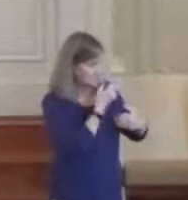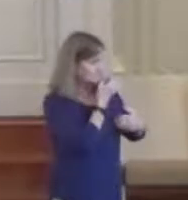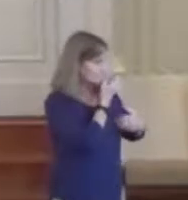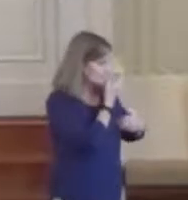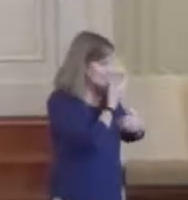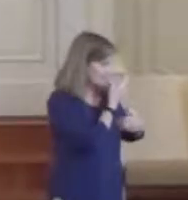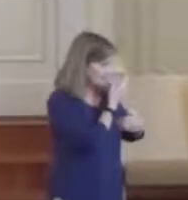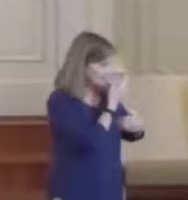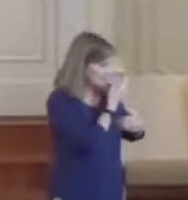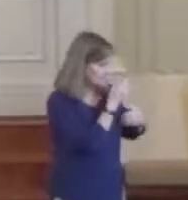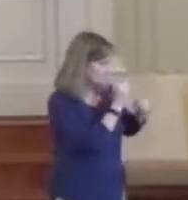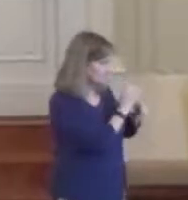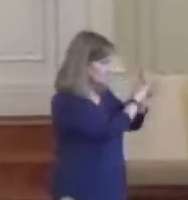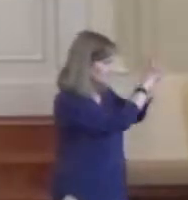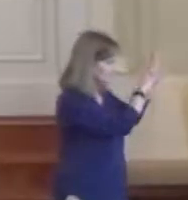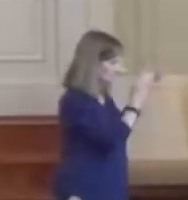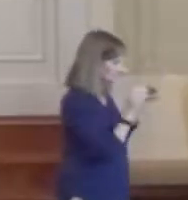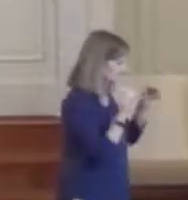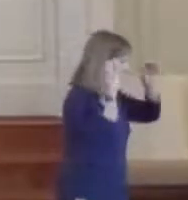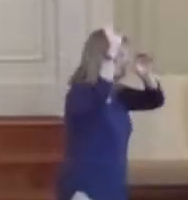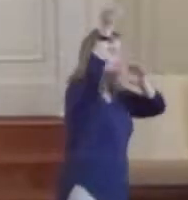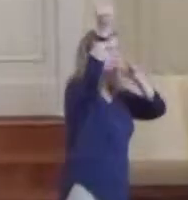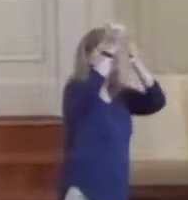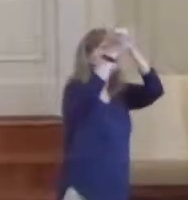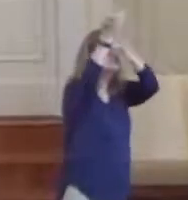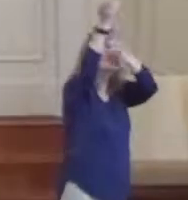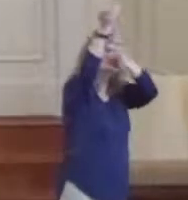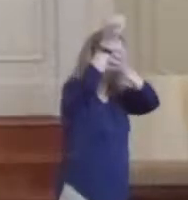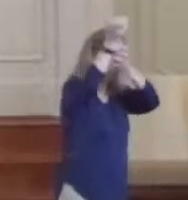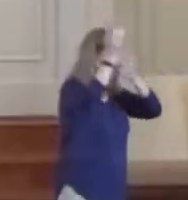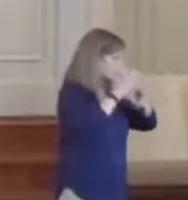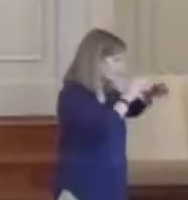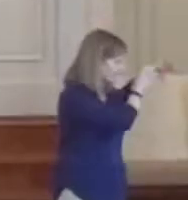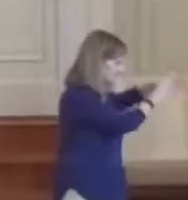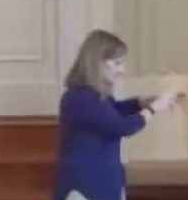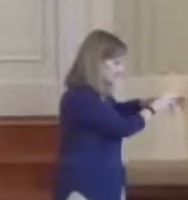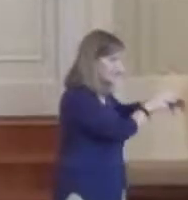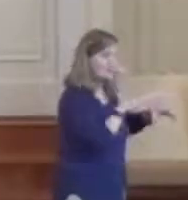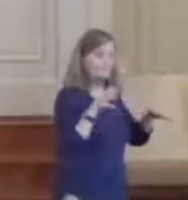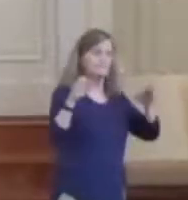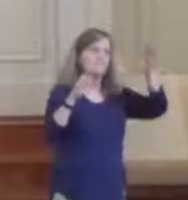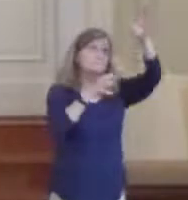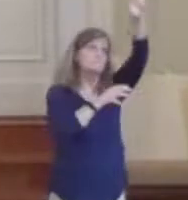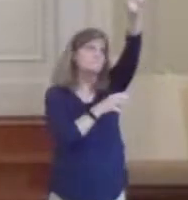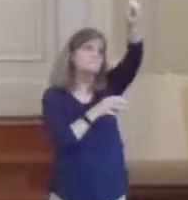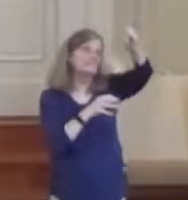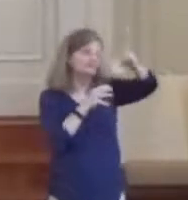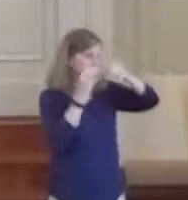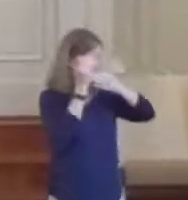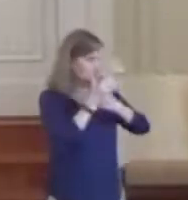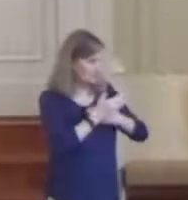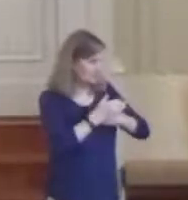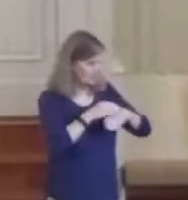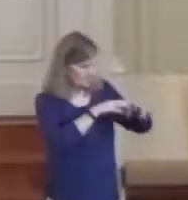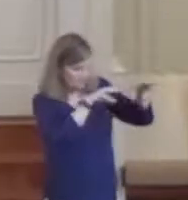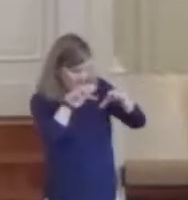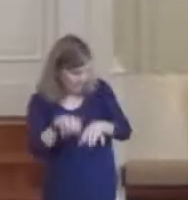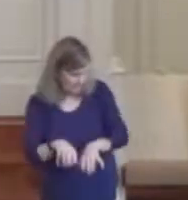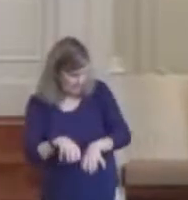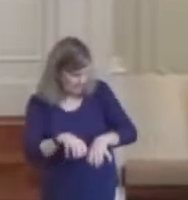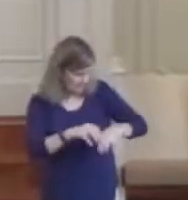pulls out the light and puts it into one place and pulls out the darkness and puts it in another place. And these are called day and